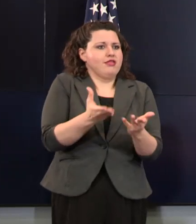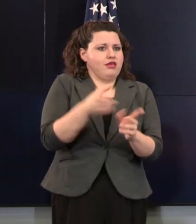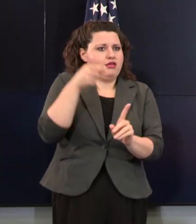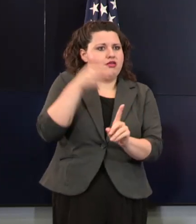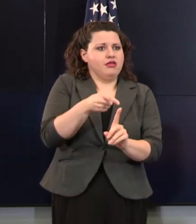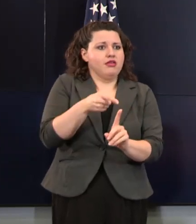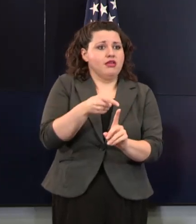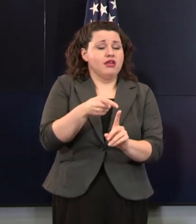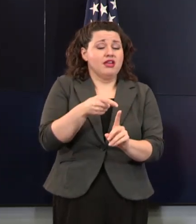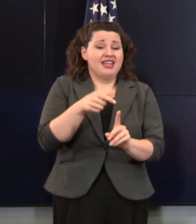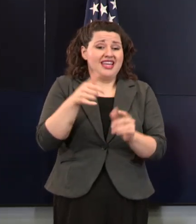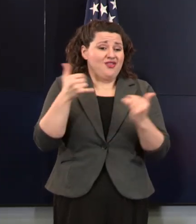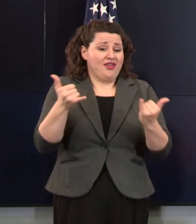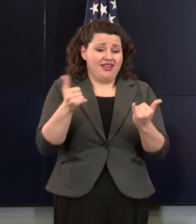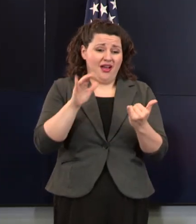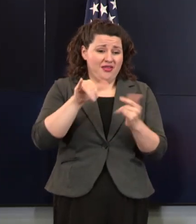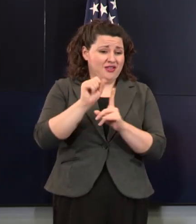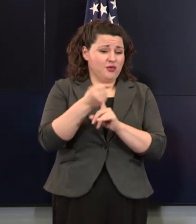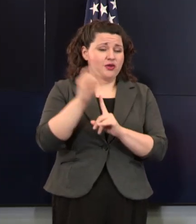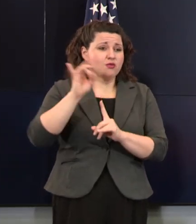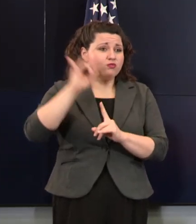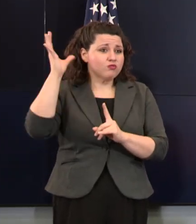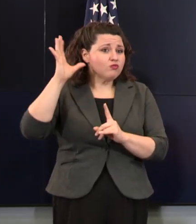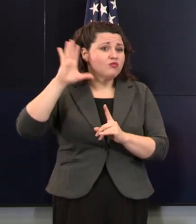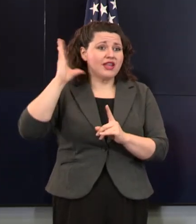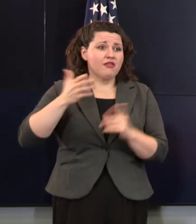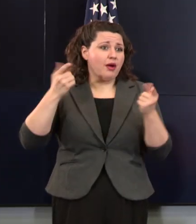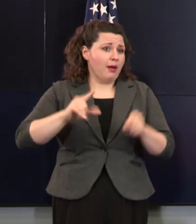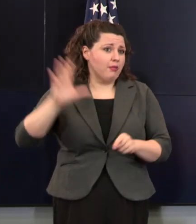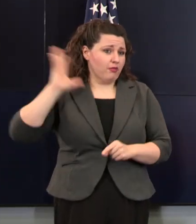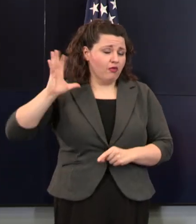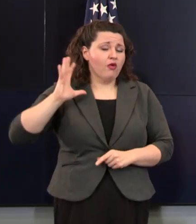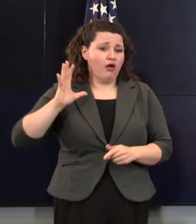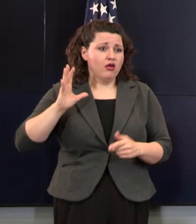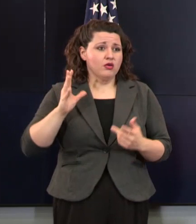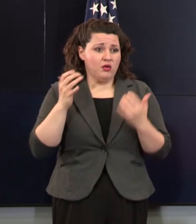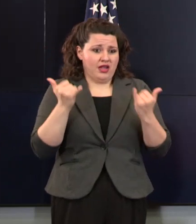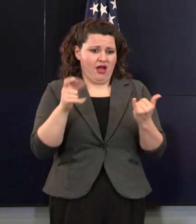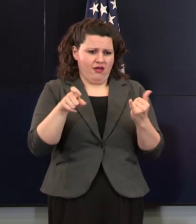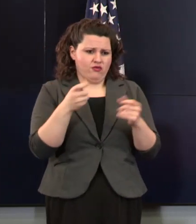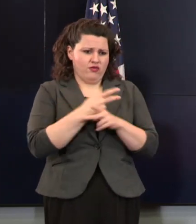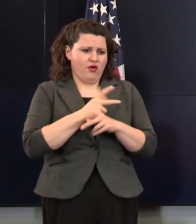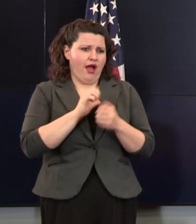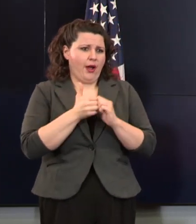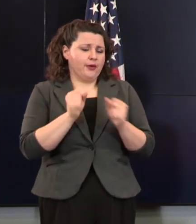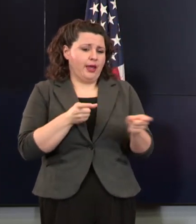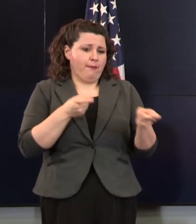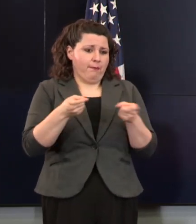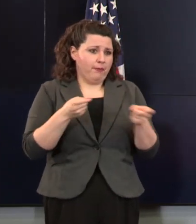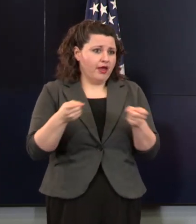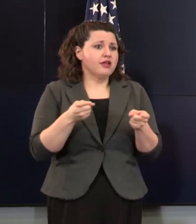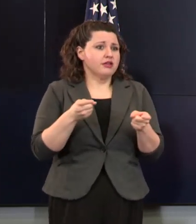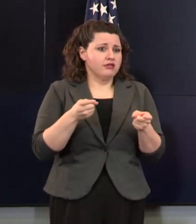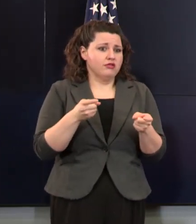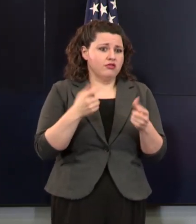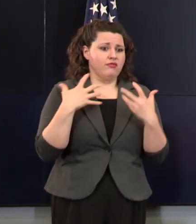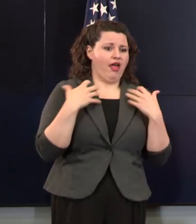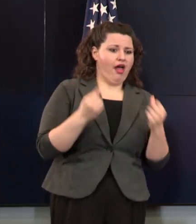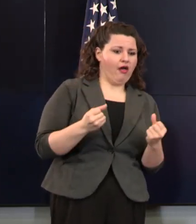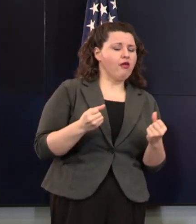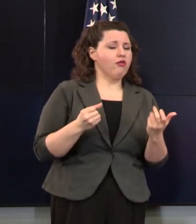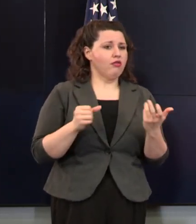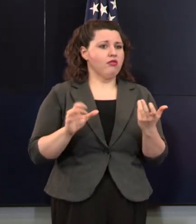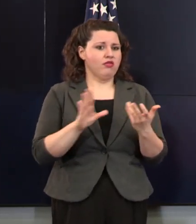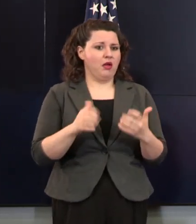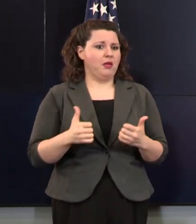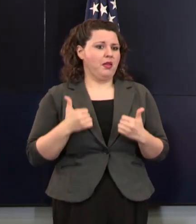an unprecedented time to really manage the health and well-being of Iowans and their livelihood, and we're going to continue